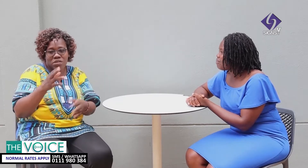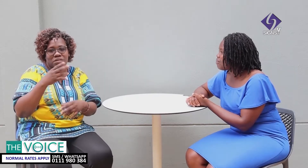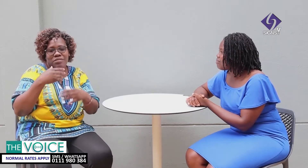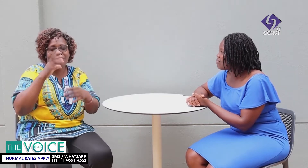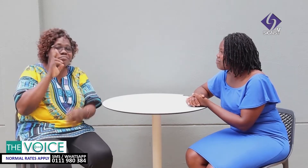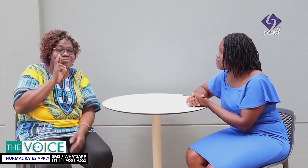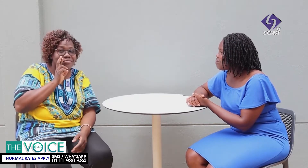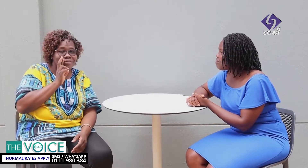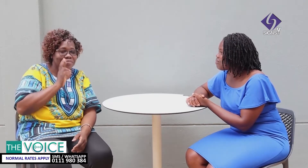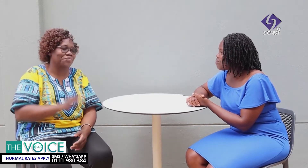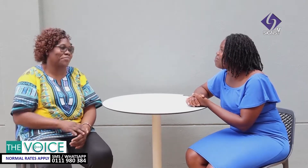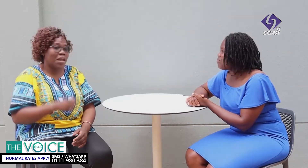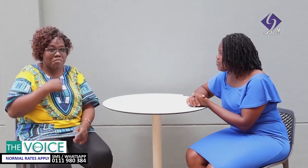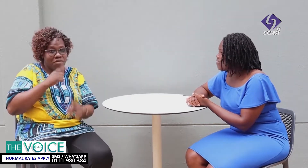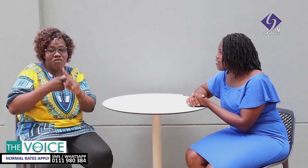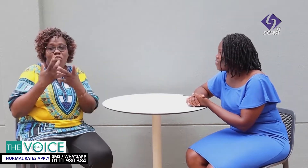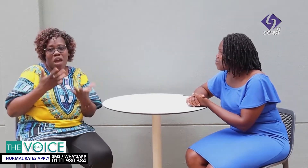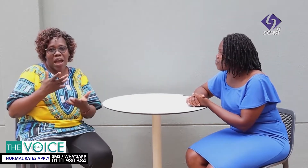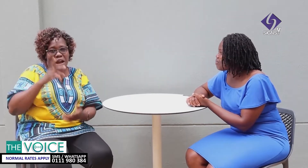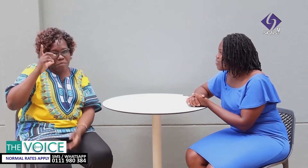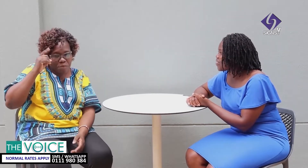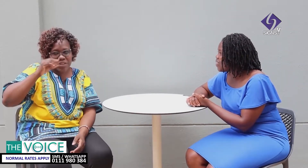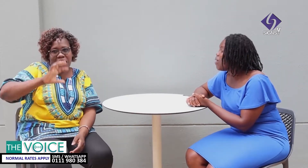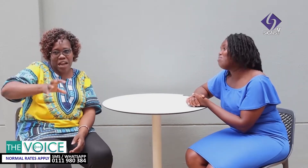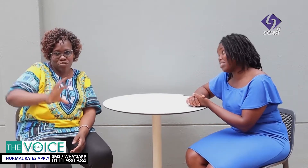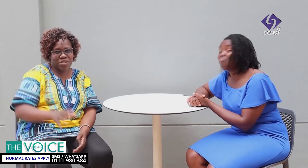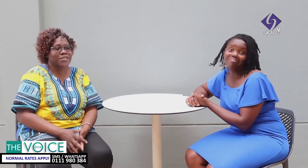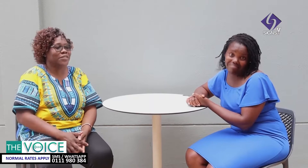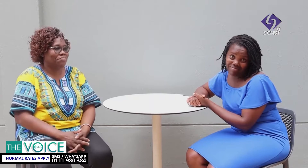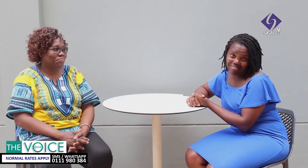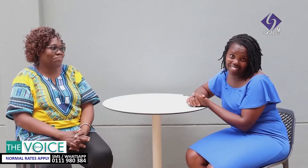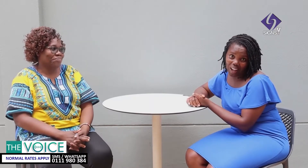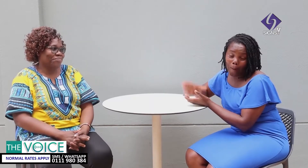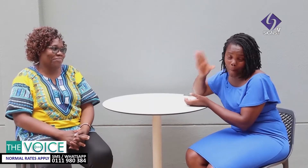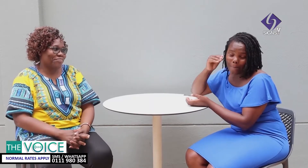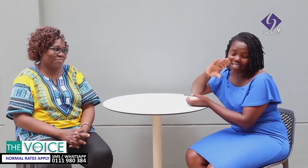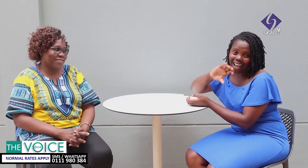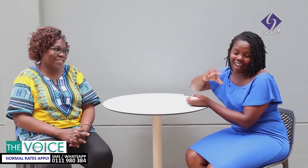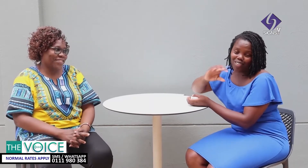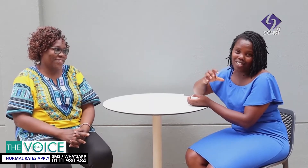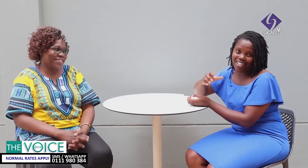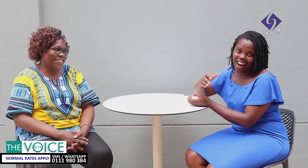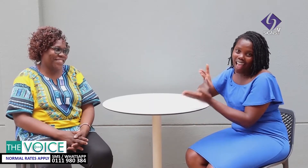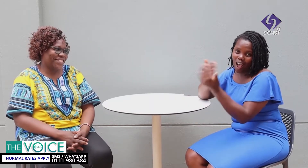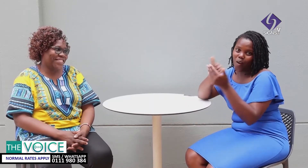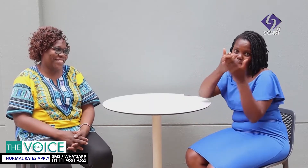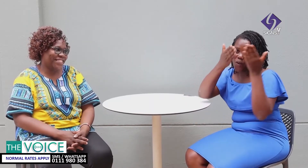And this is my sign name. I am from Mombasa County. You've heard that she's from Mombasa. I hope Mombasa people are